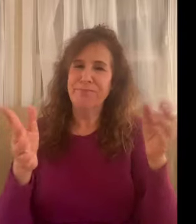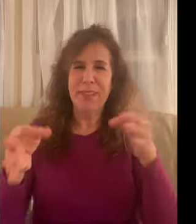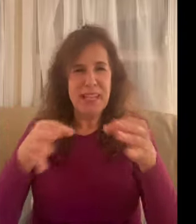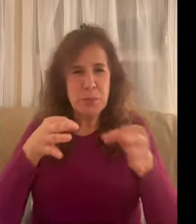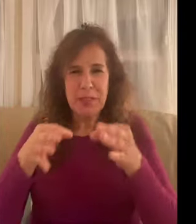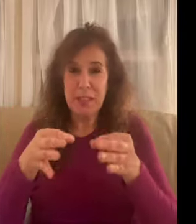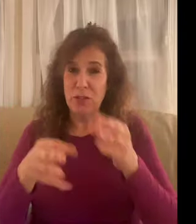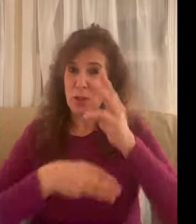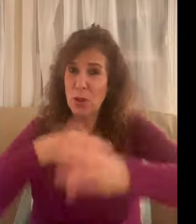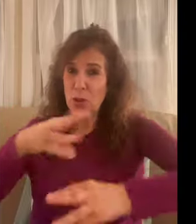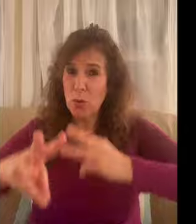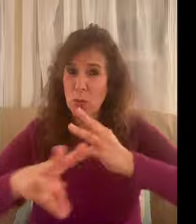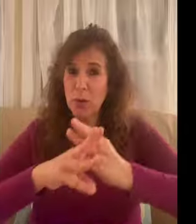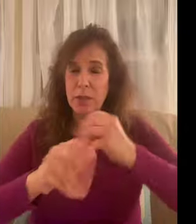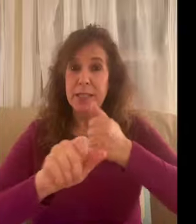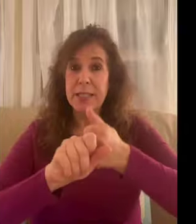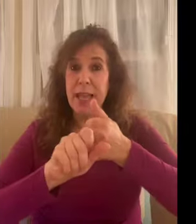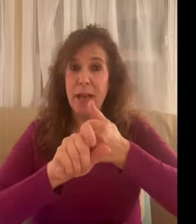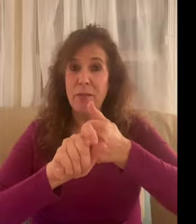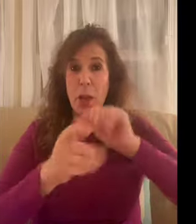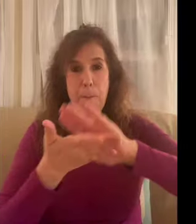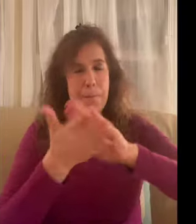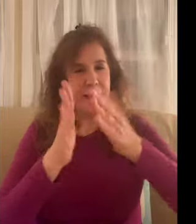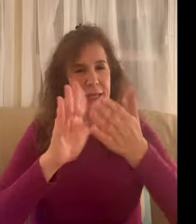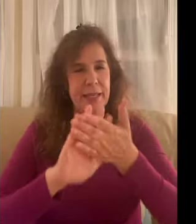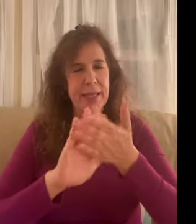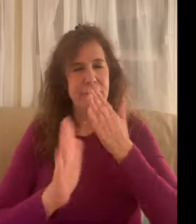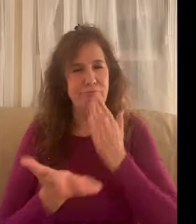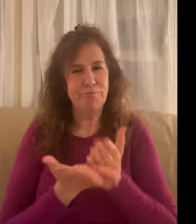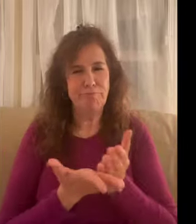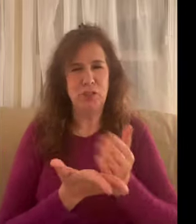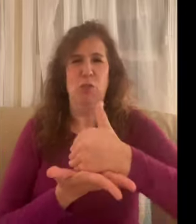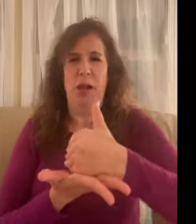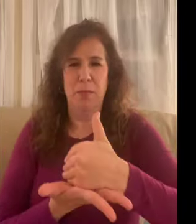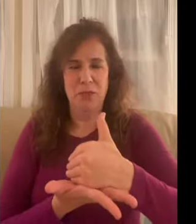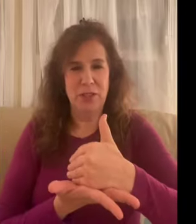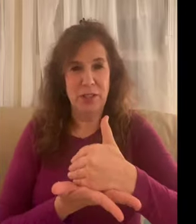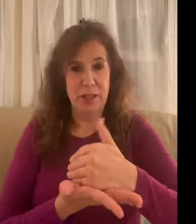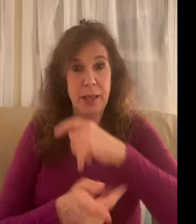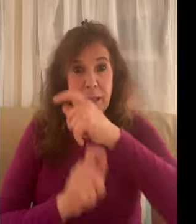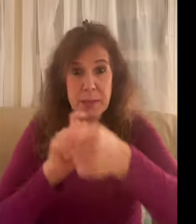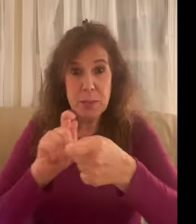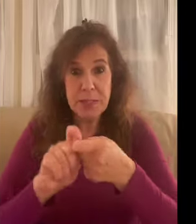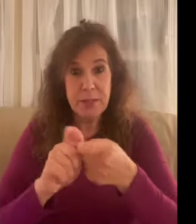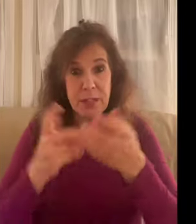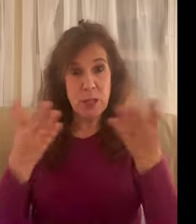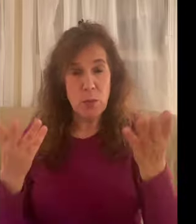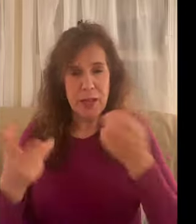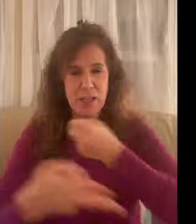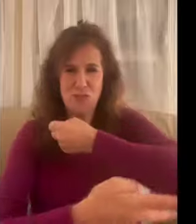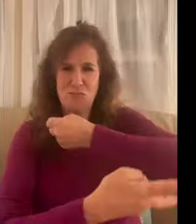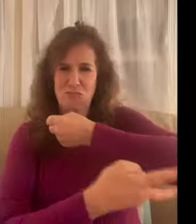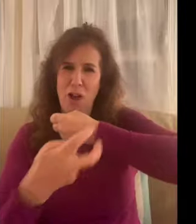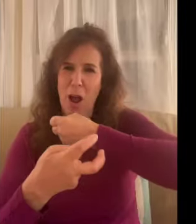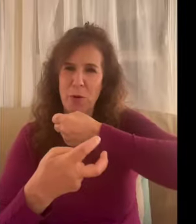says specifically also that it was robbery and that way of